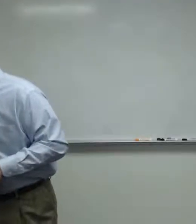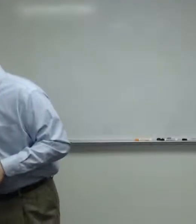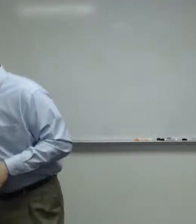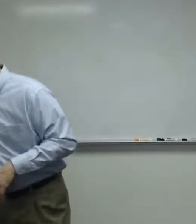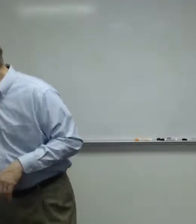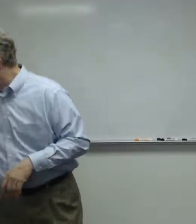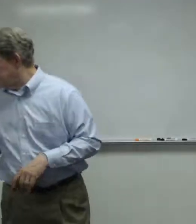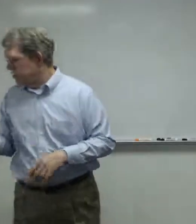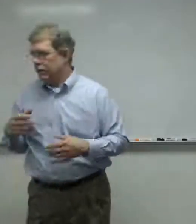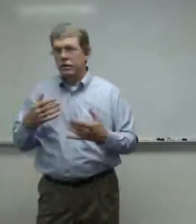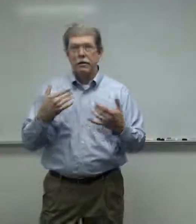Yes.